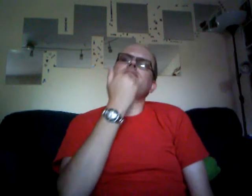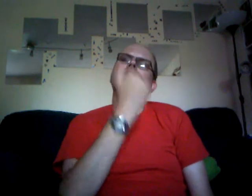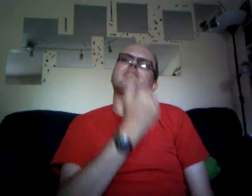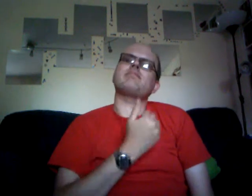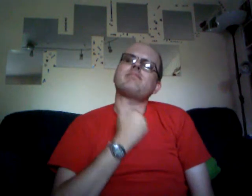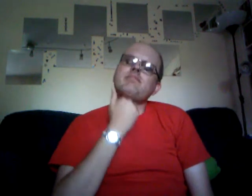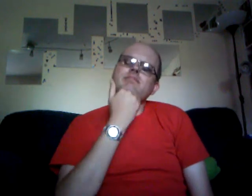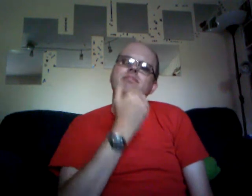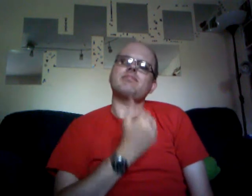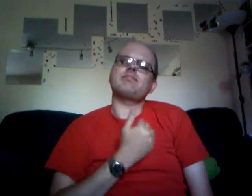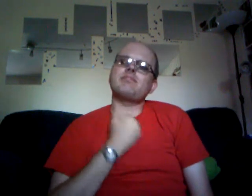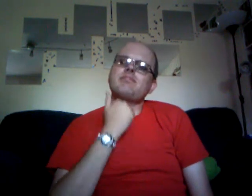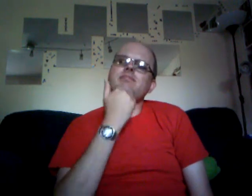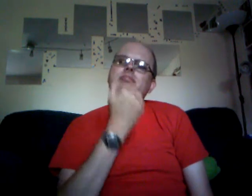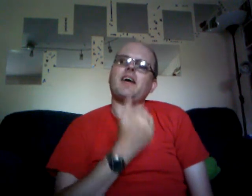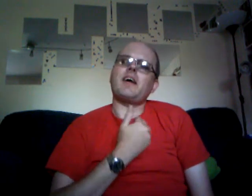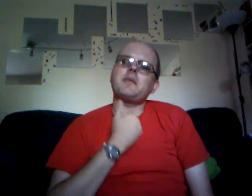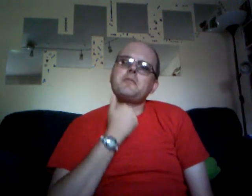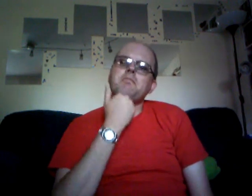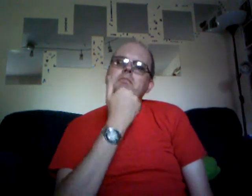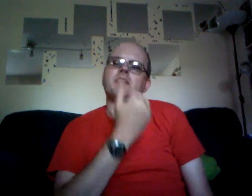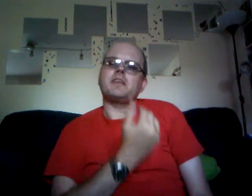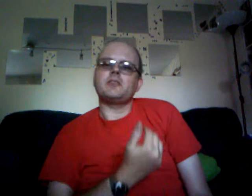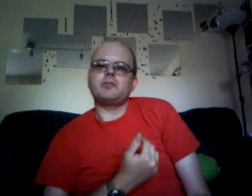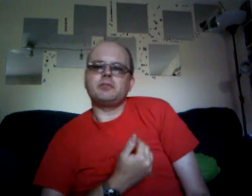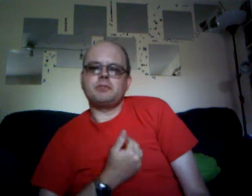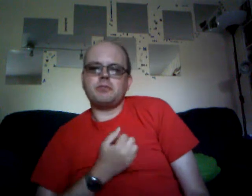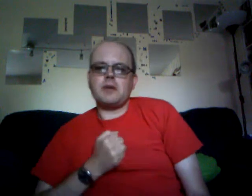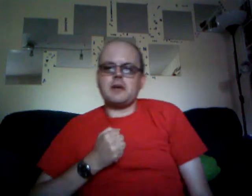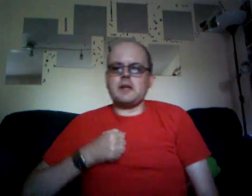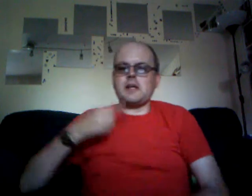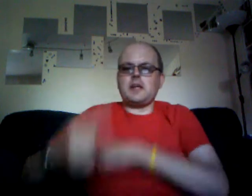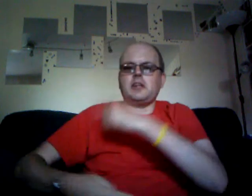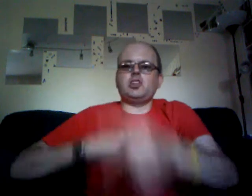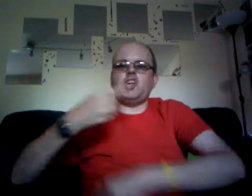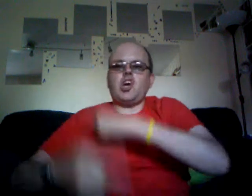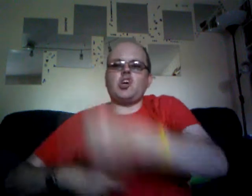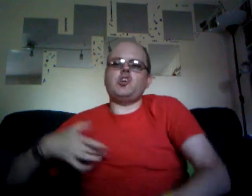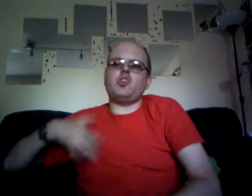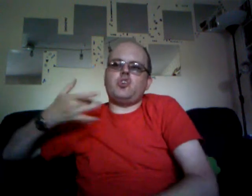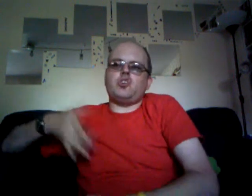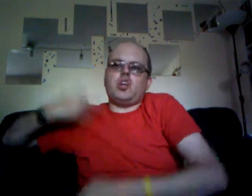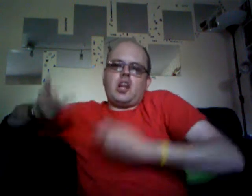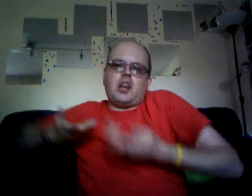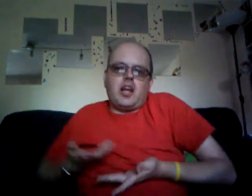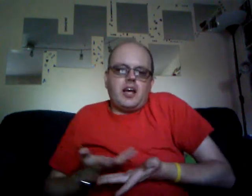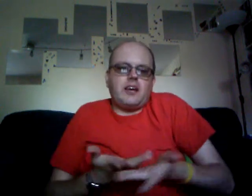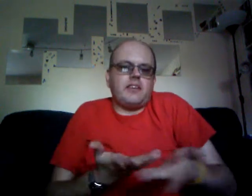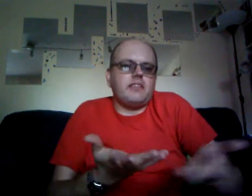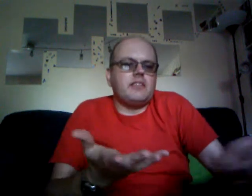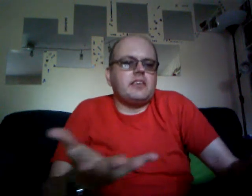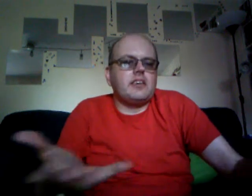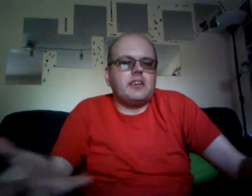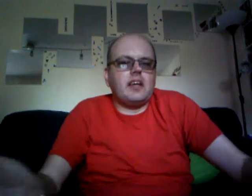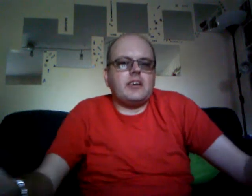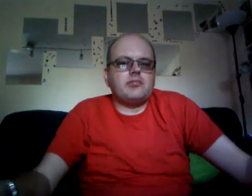be satisfied. I will give my life to them,